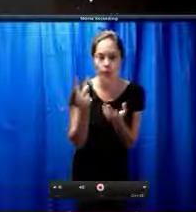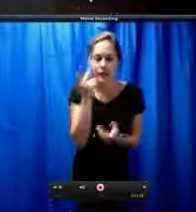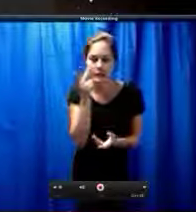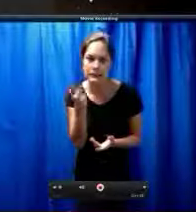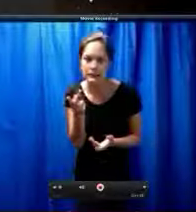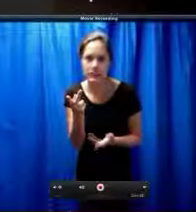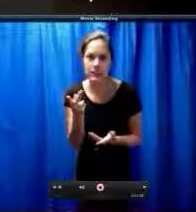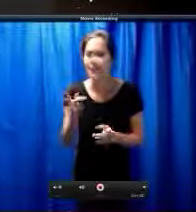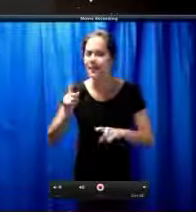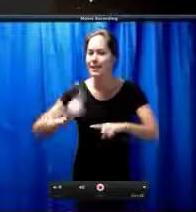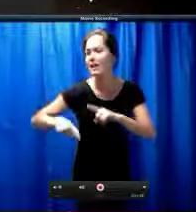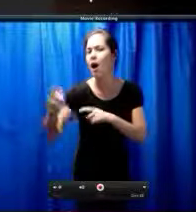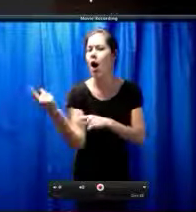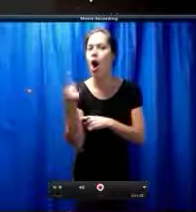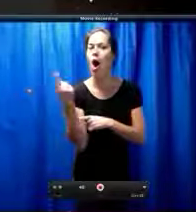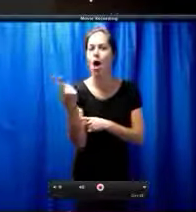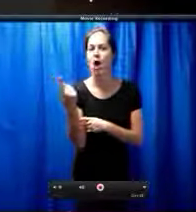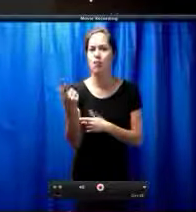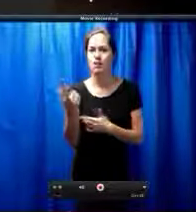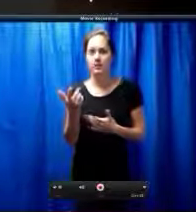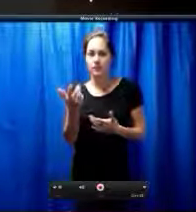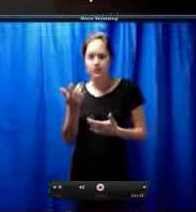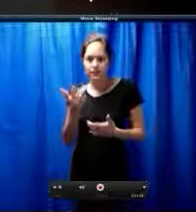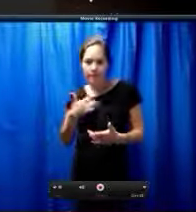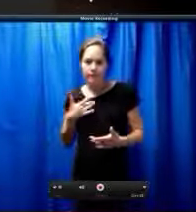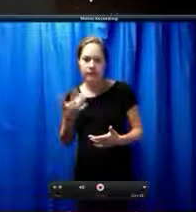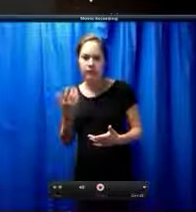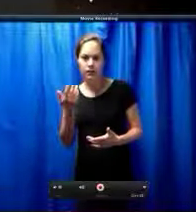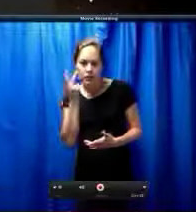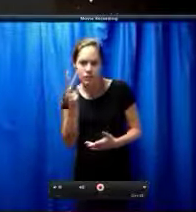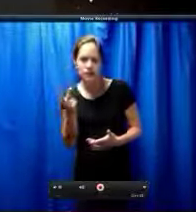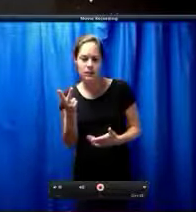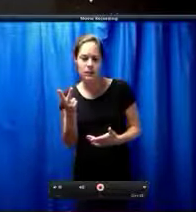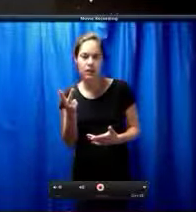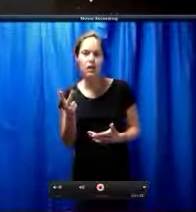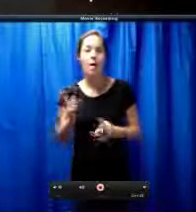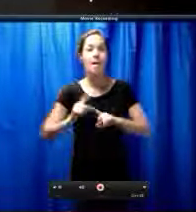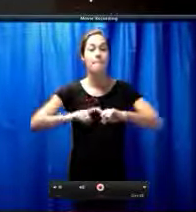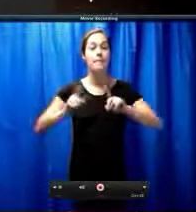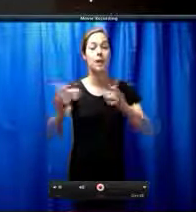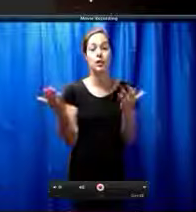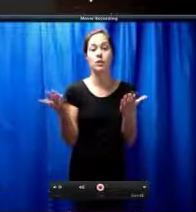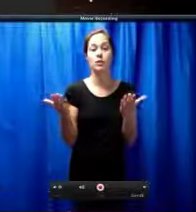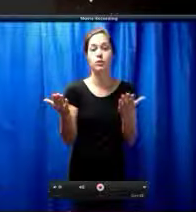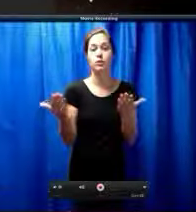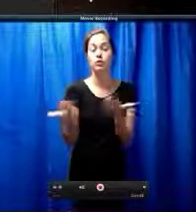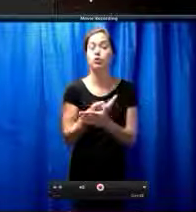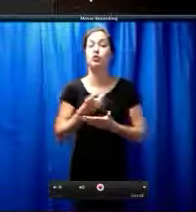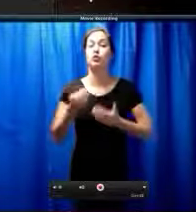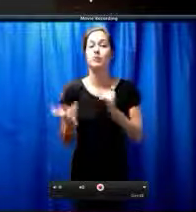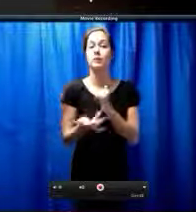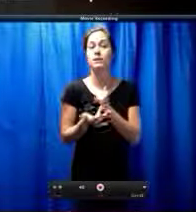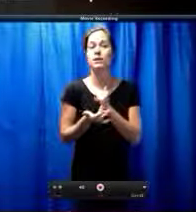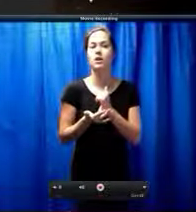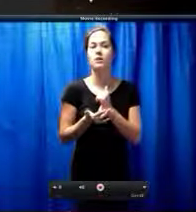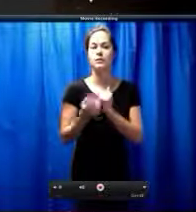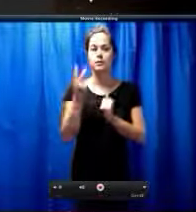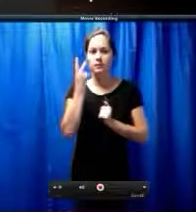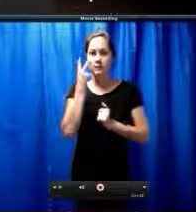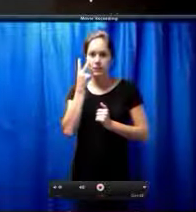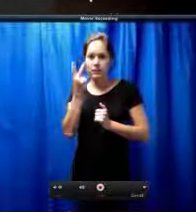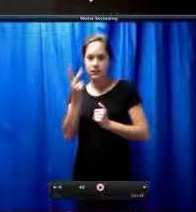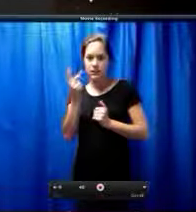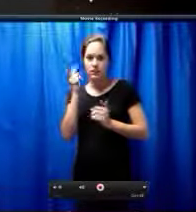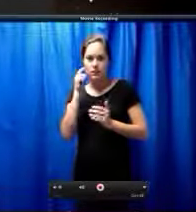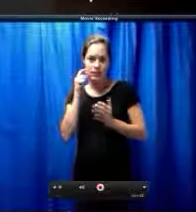on. There's now technology that we use that can see it long before we can actually catch it with our naked eye. So let me kind of pull this up and